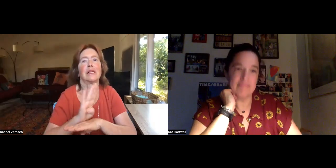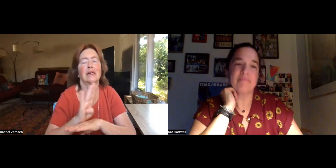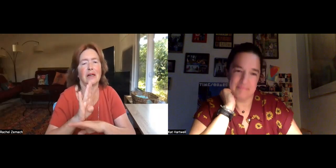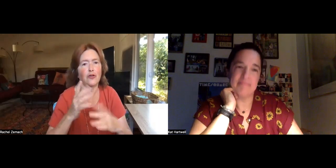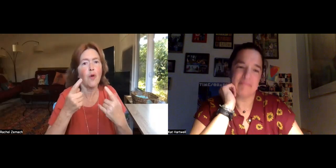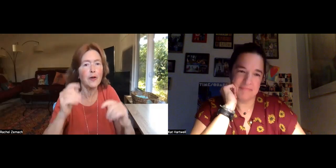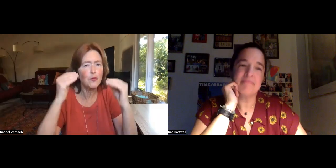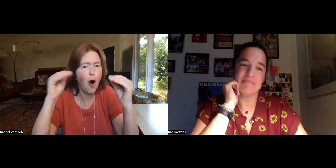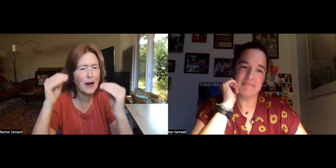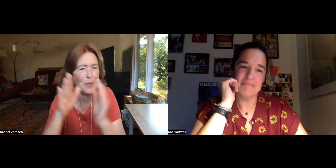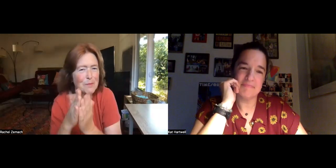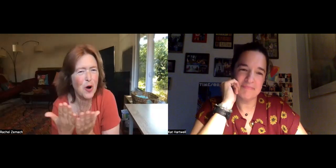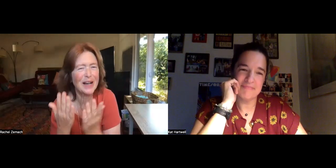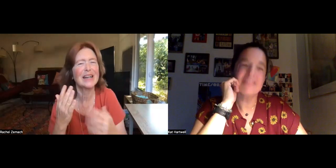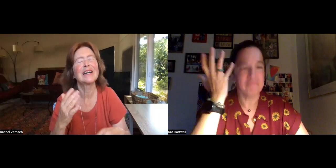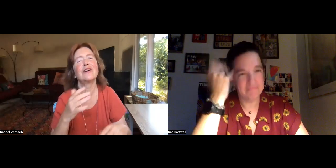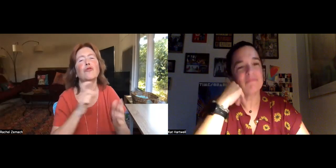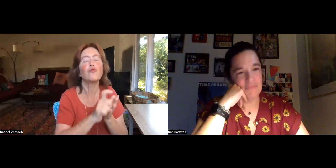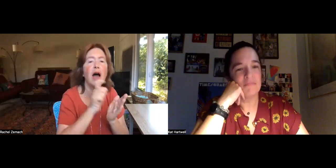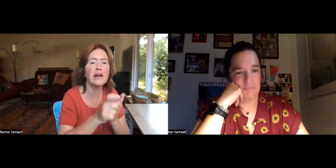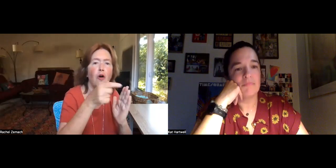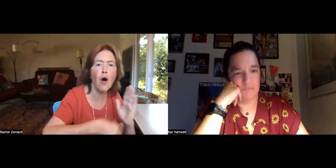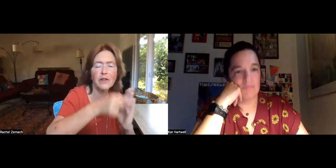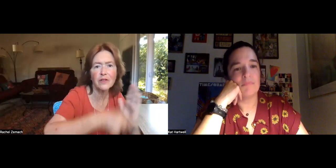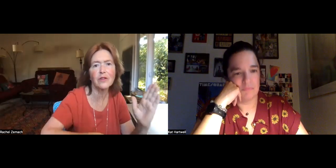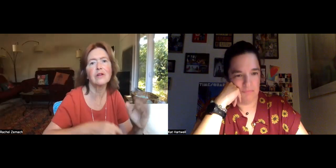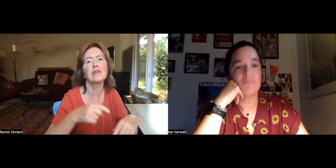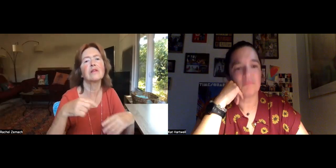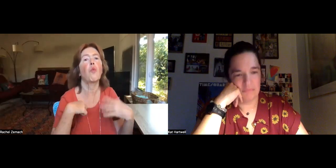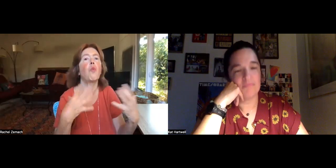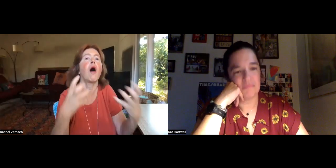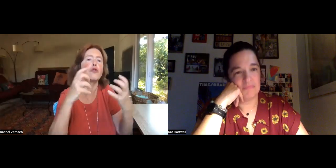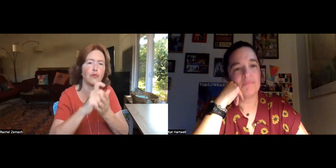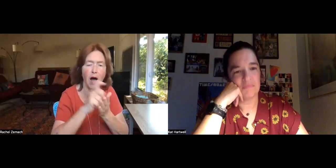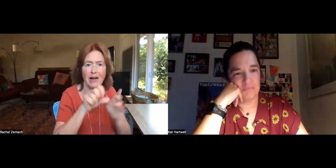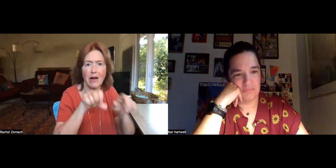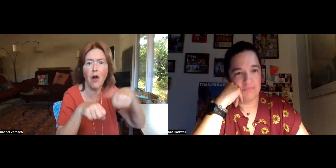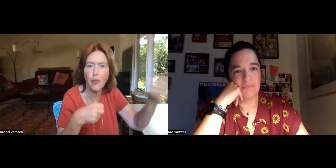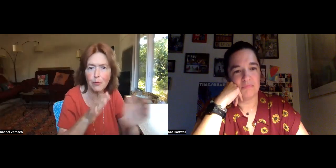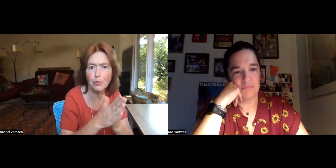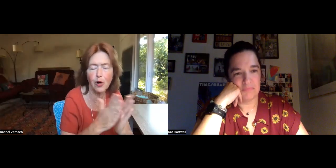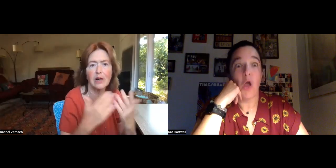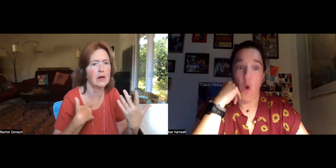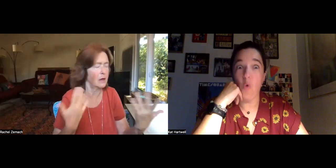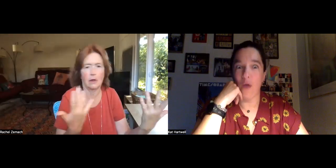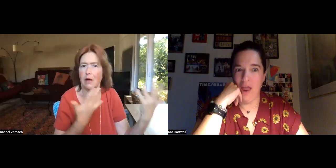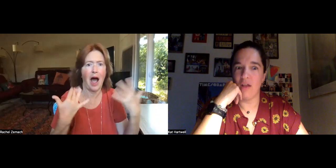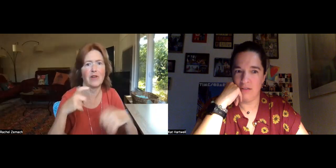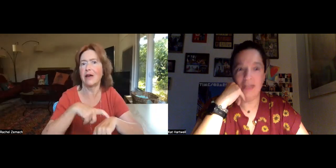Busy. Trying to market the book, write an article, want to write another book.